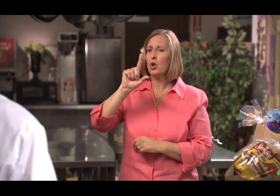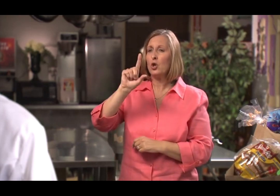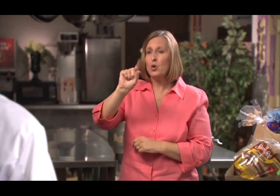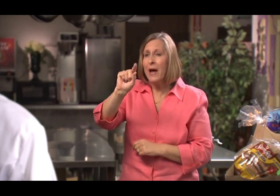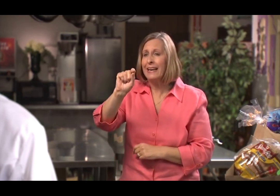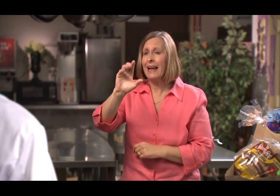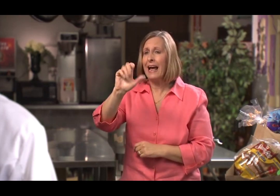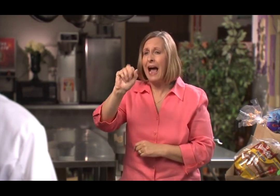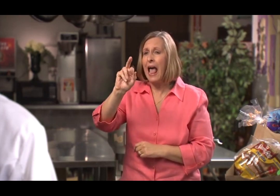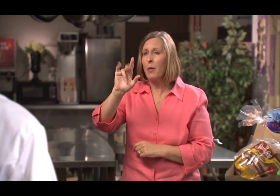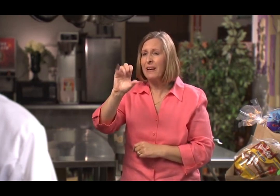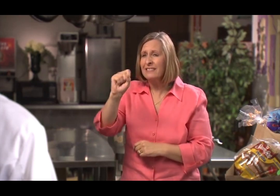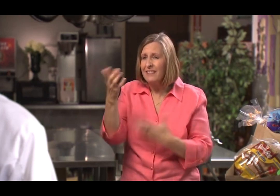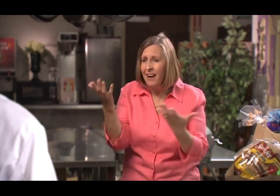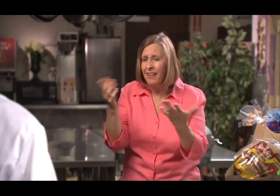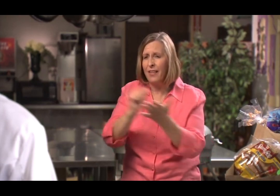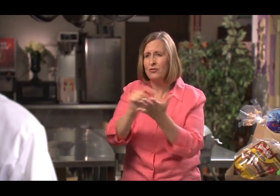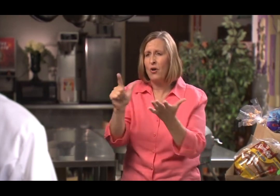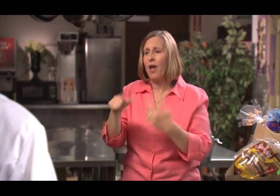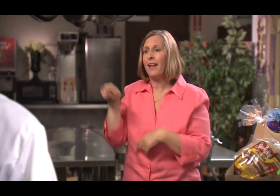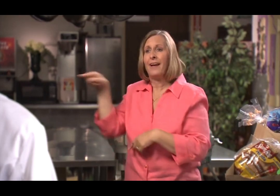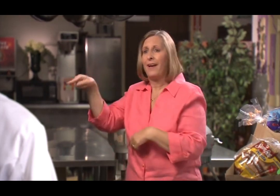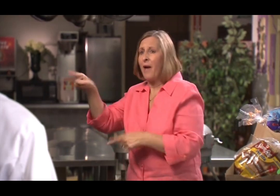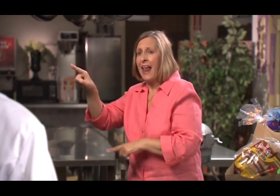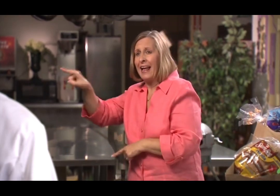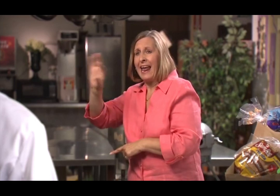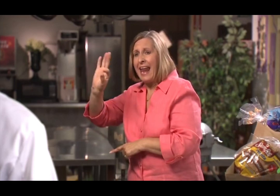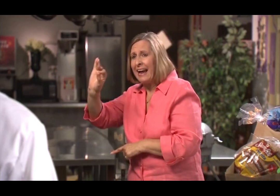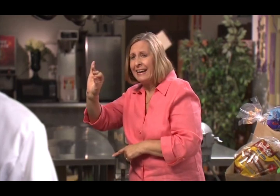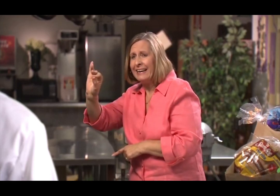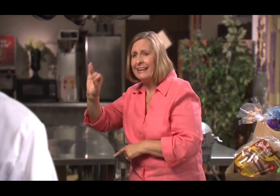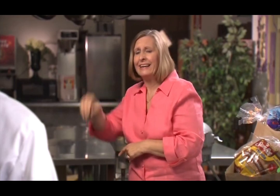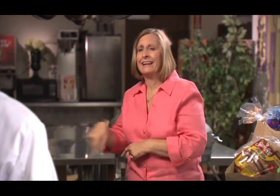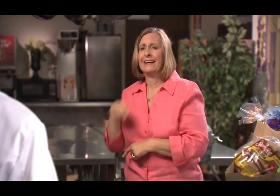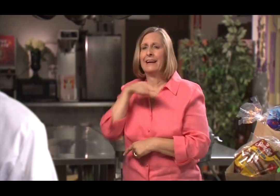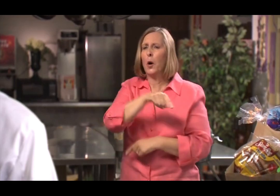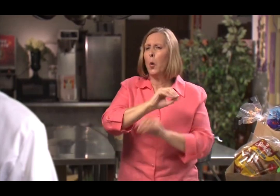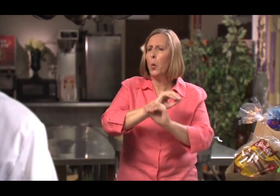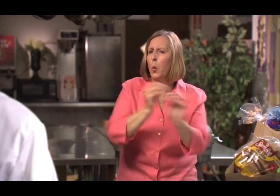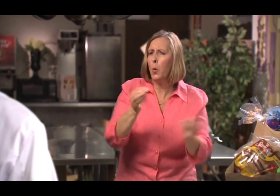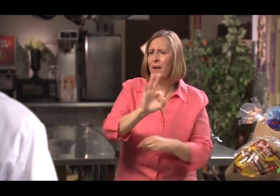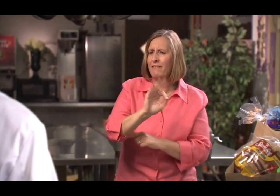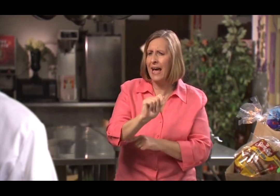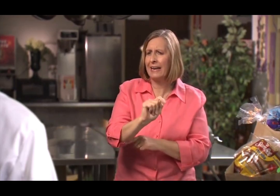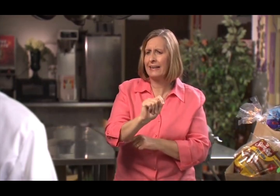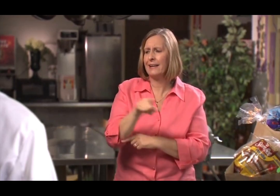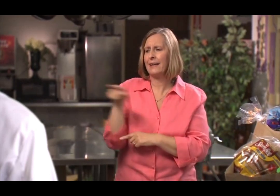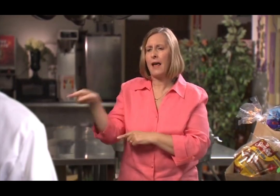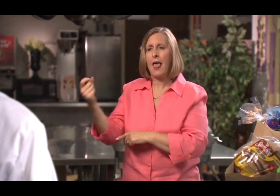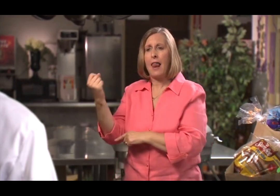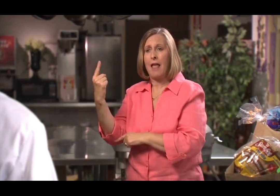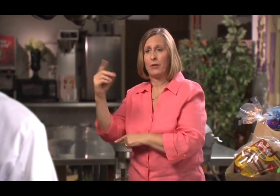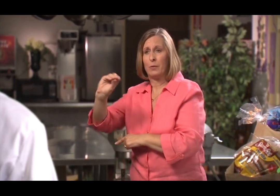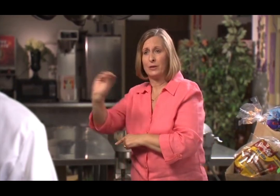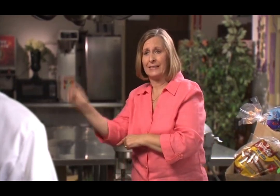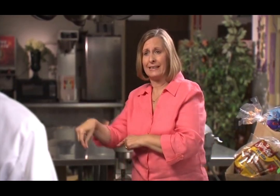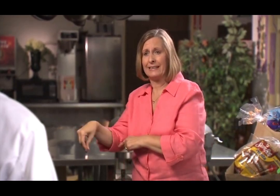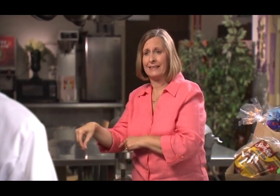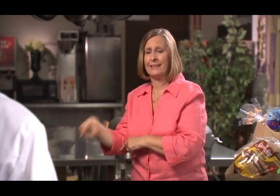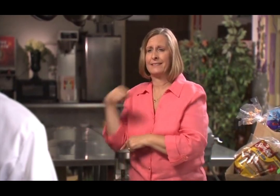Unbelievably, the turkey bacon has 20 calories, while the regular pork bacon has 90. There is no fat in the turkey bacon and 11%